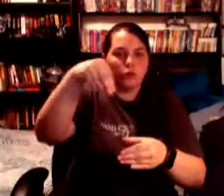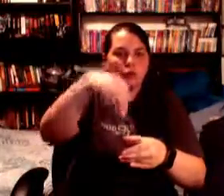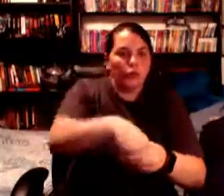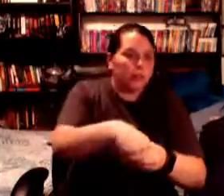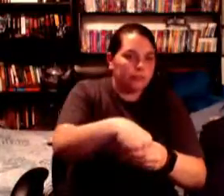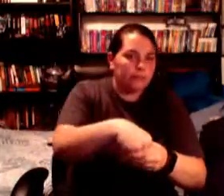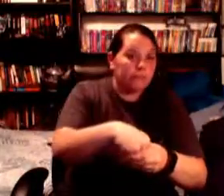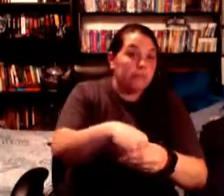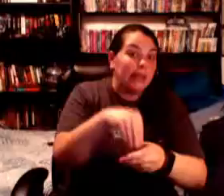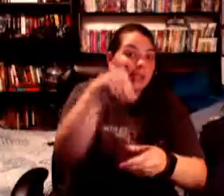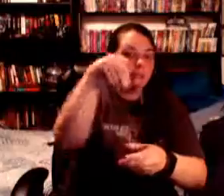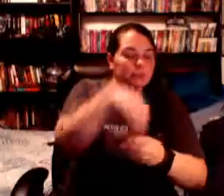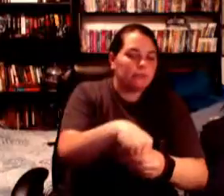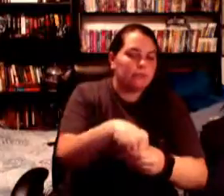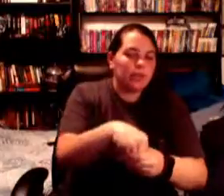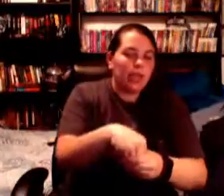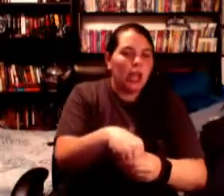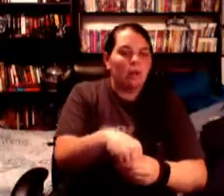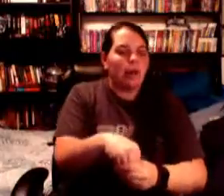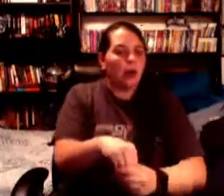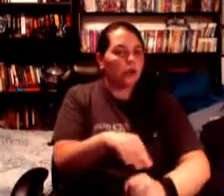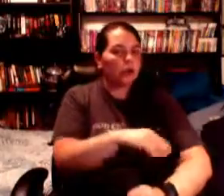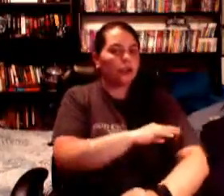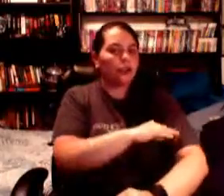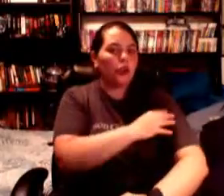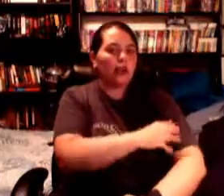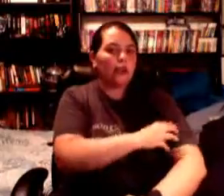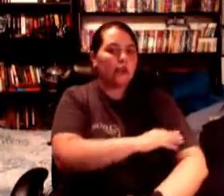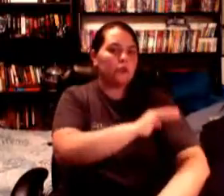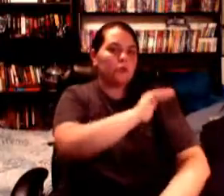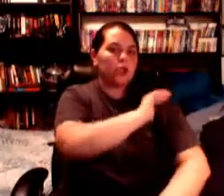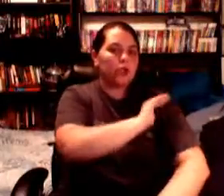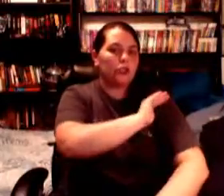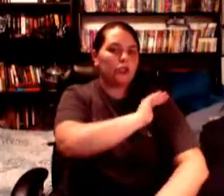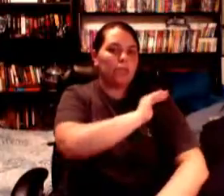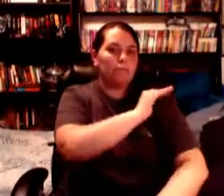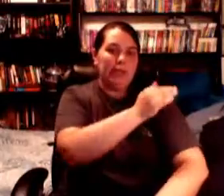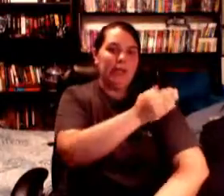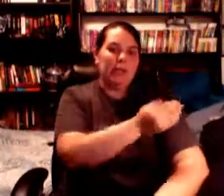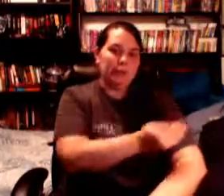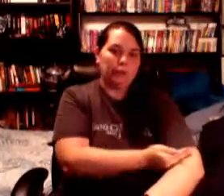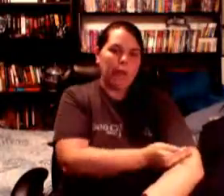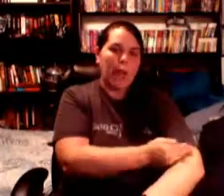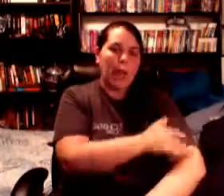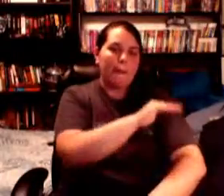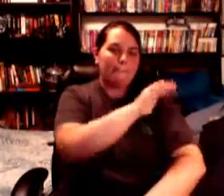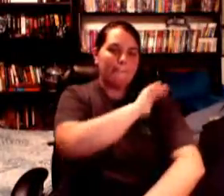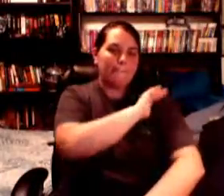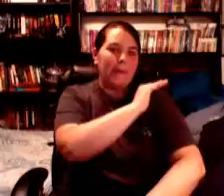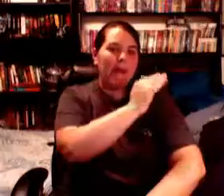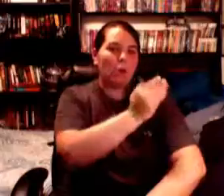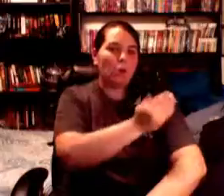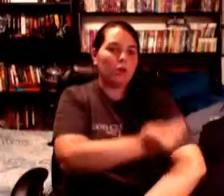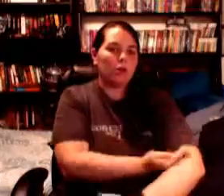closed, goes in. In. Power, you're going to show like a muscle, you're going to show like a big muscle. Power